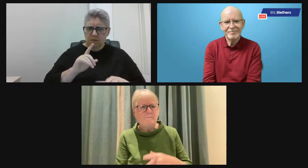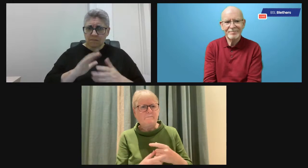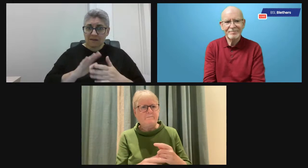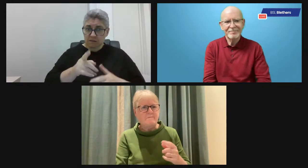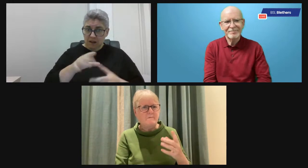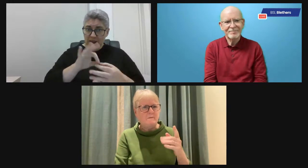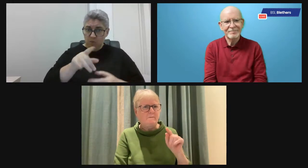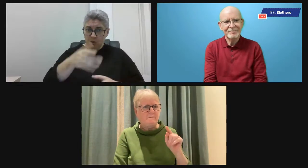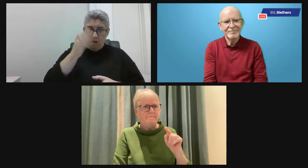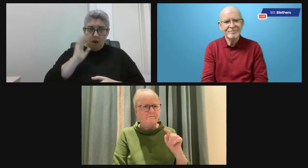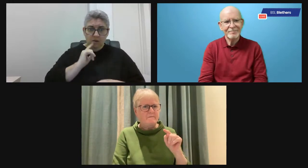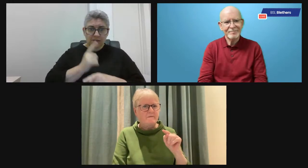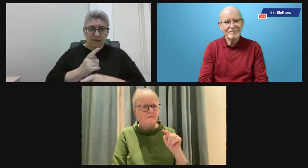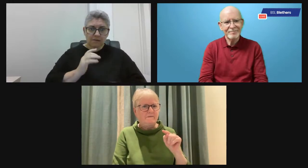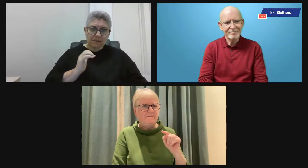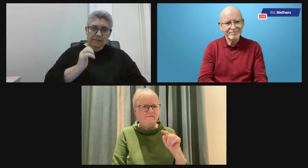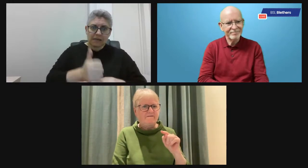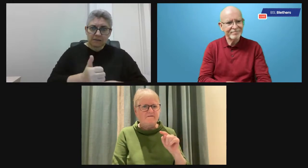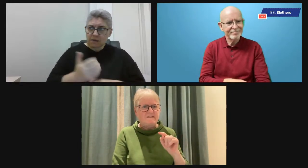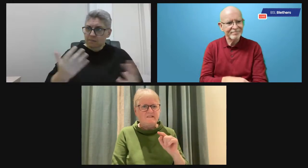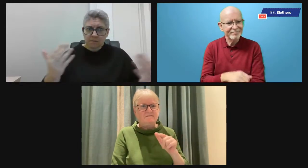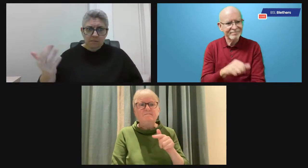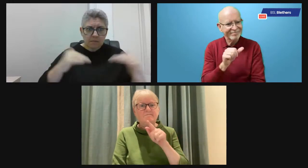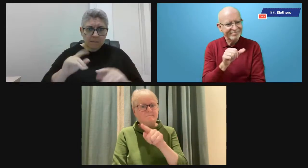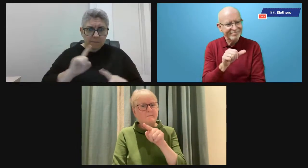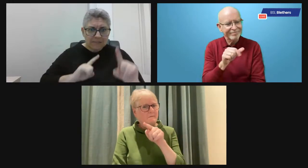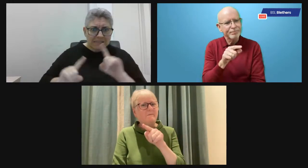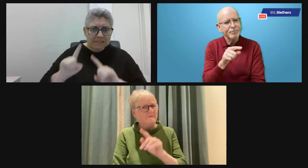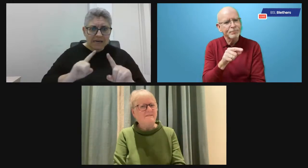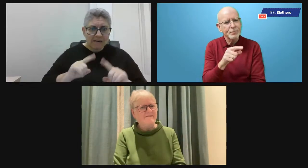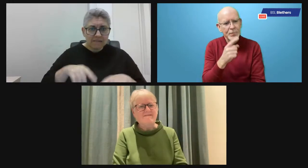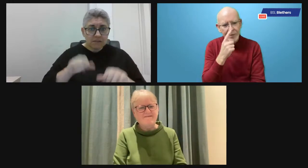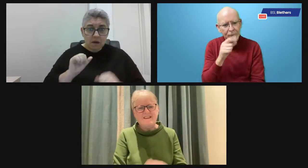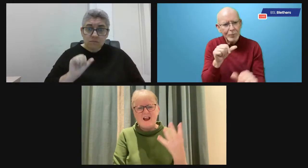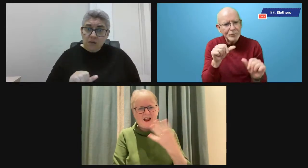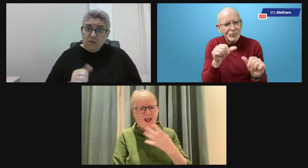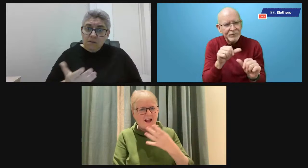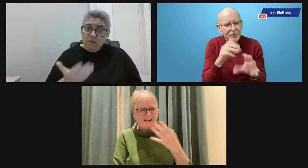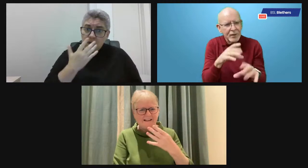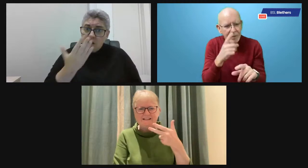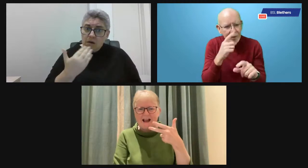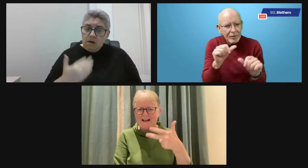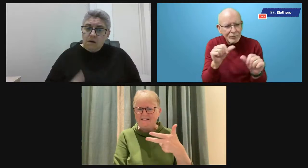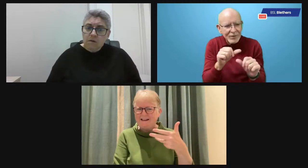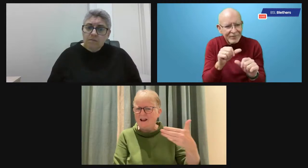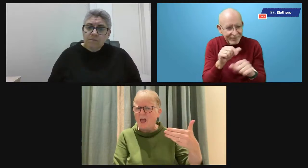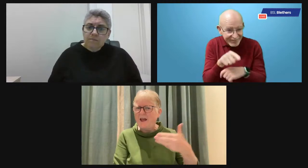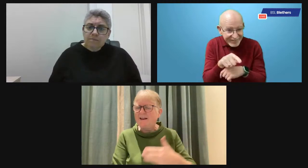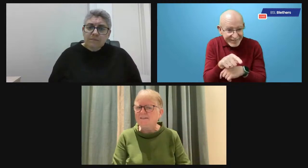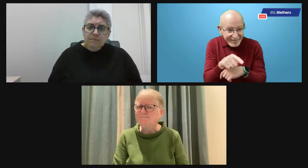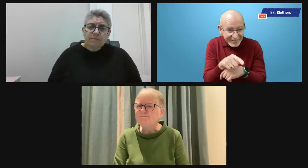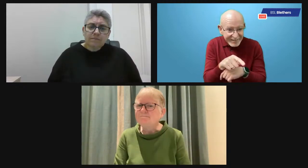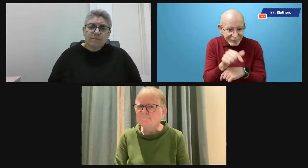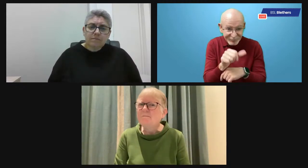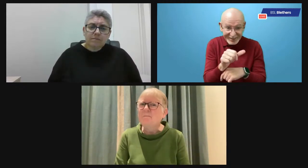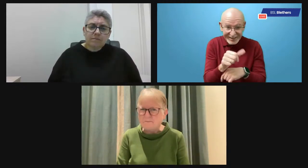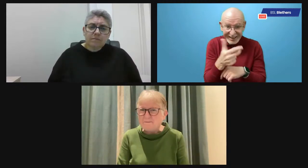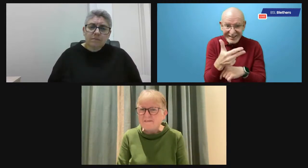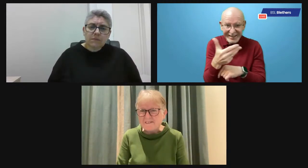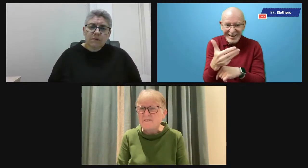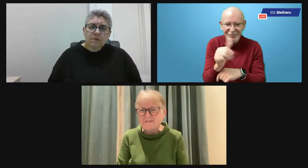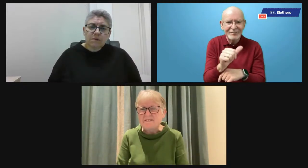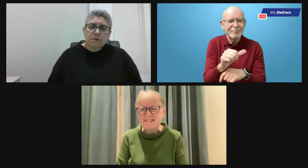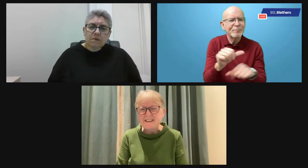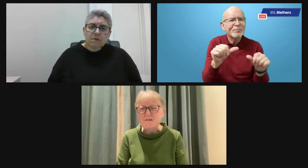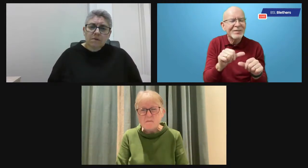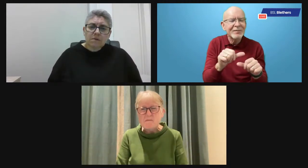So the question is, this magazine and this one we've shown, Yes. this was the first one you were getting people to come to a